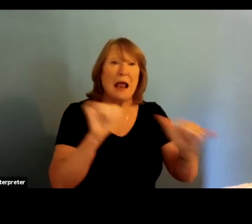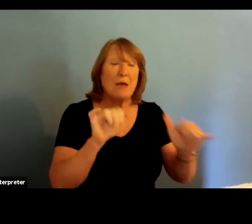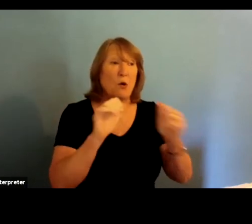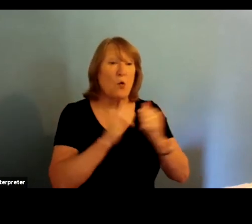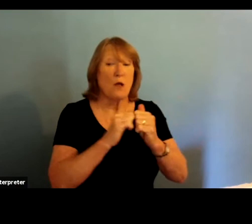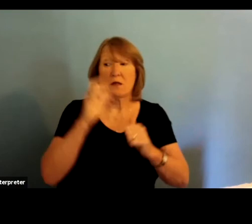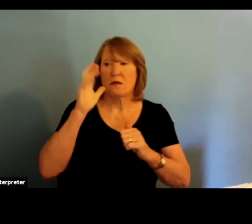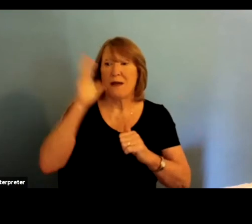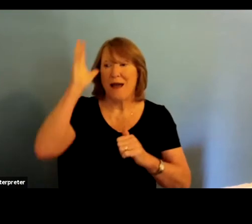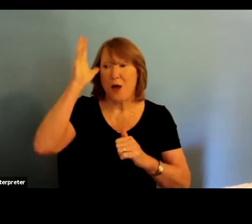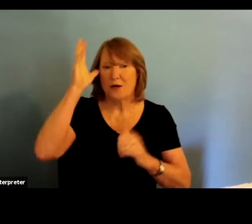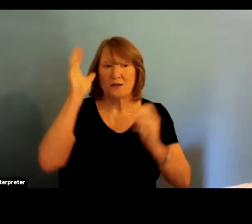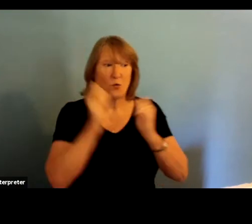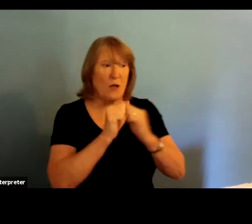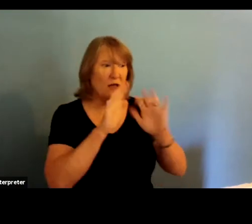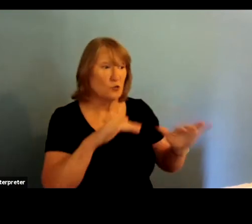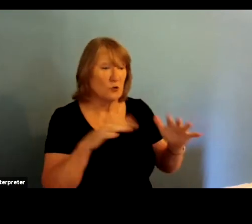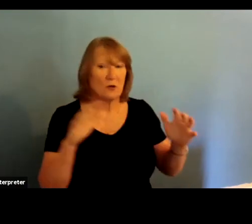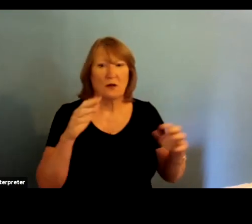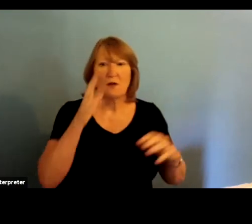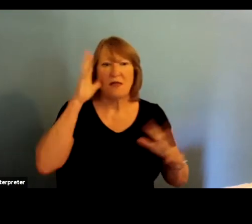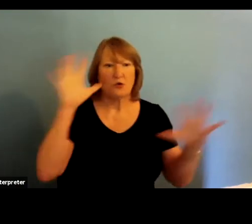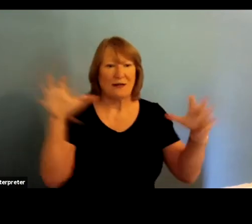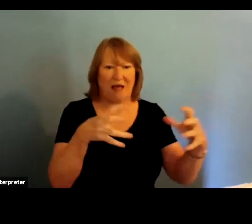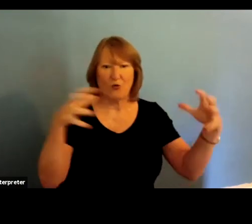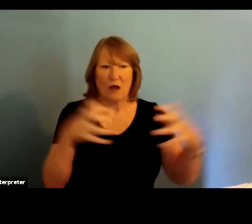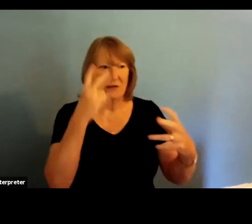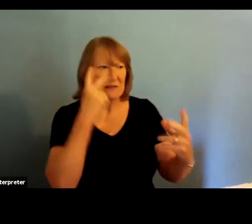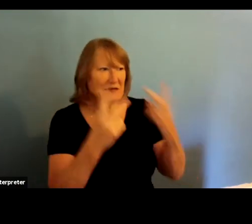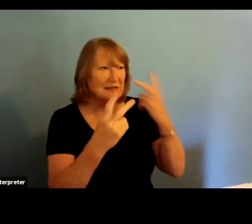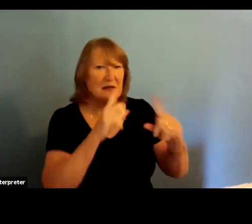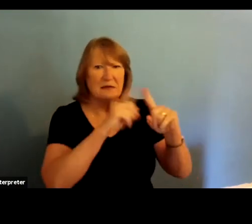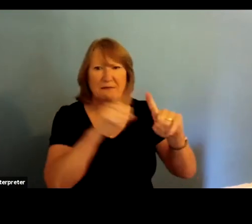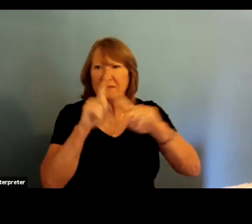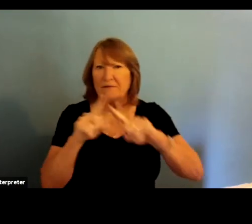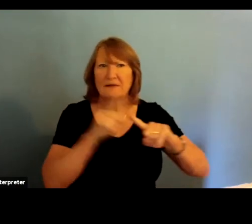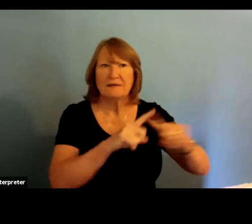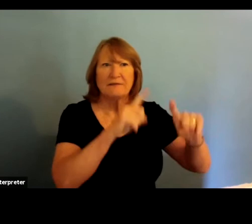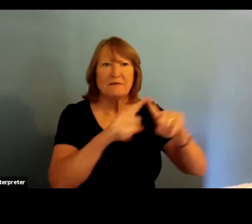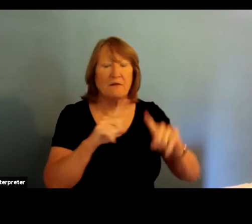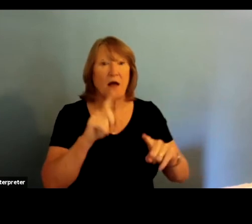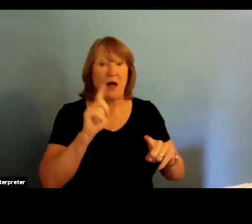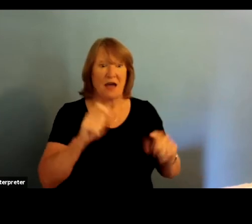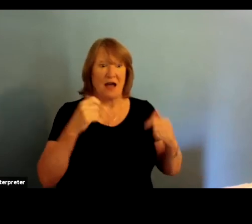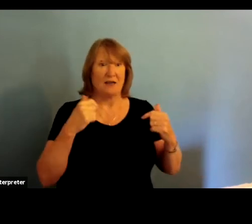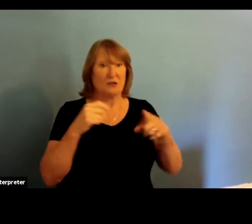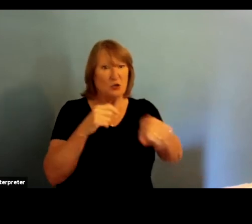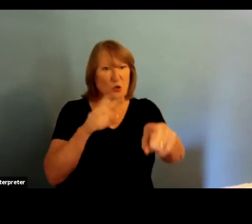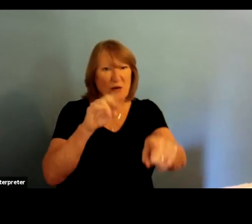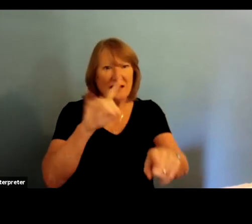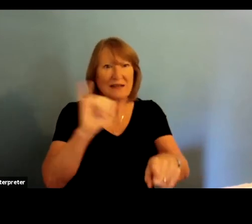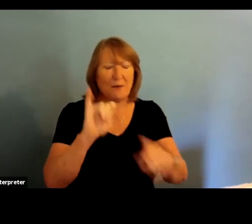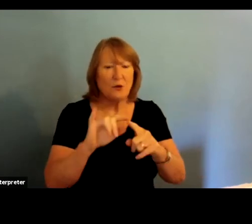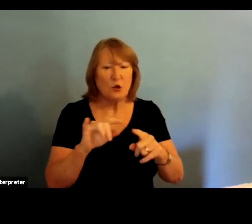so you can see others' experiences. And that's essentially what you do. You incorporate little tidbits